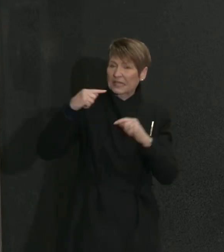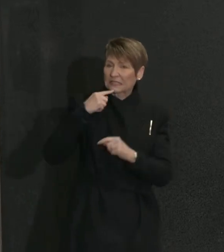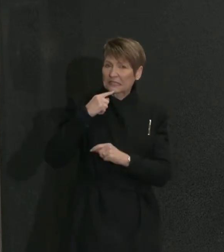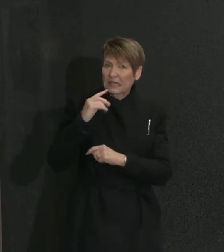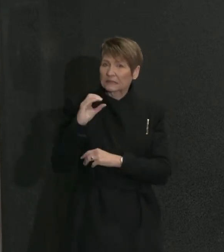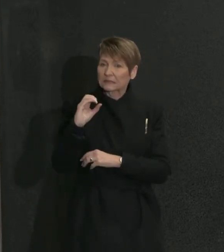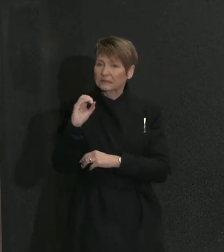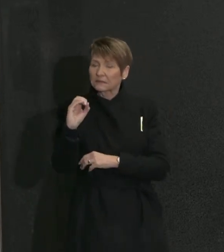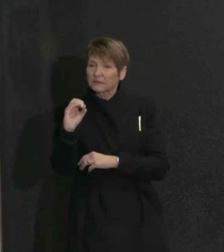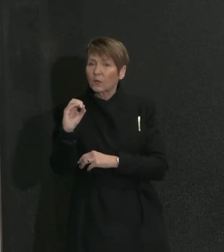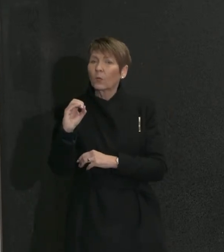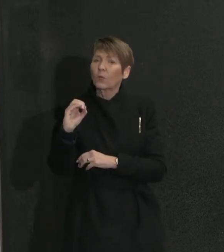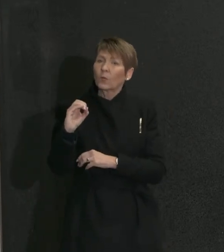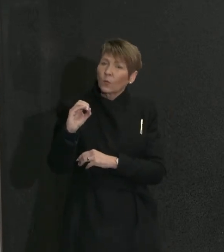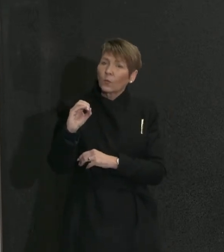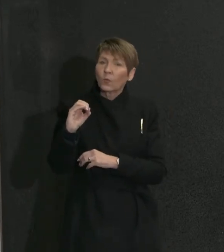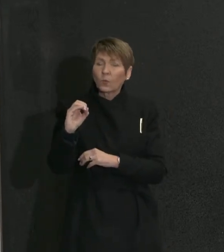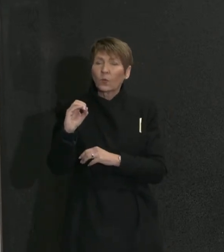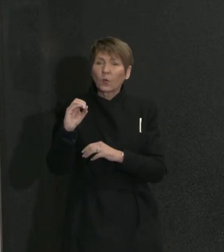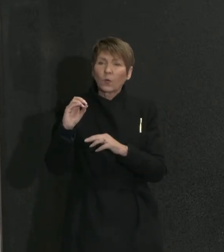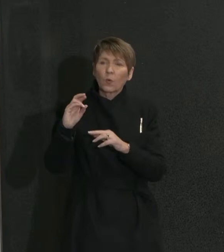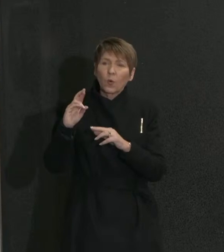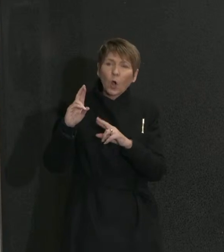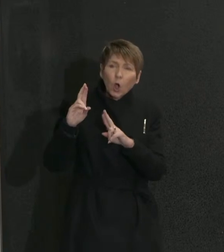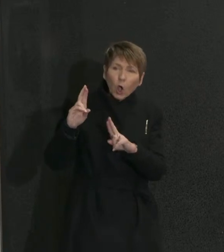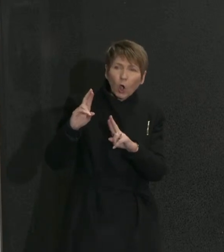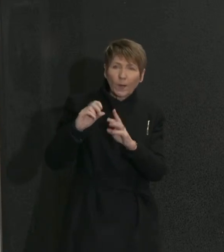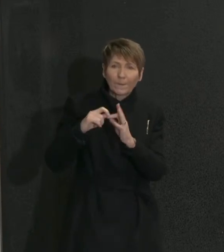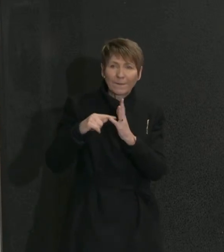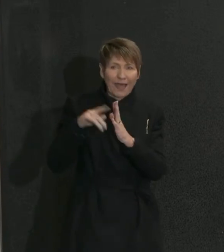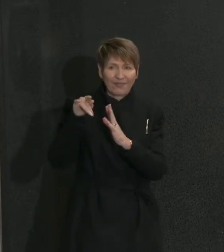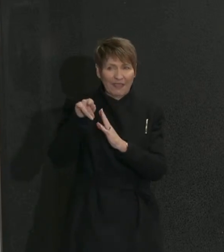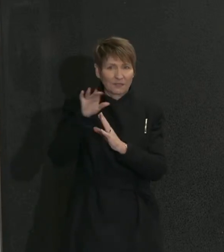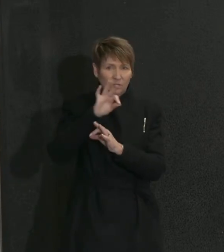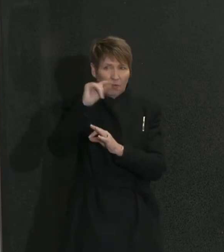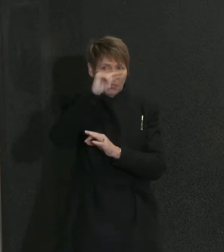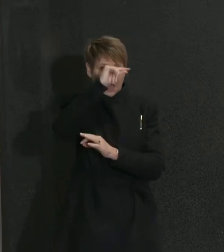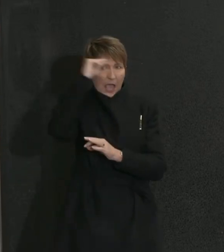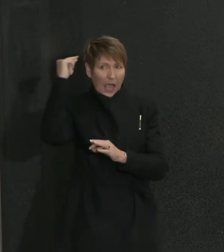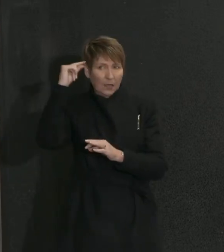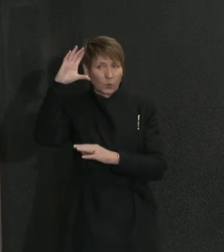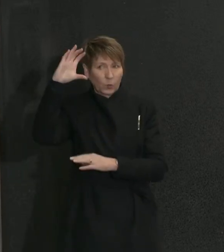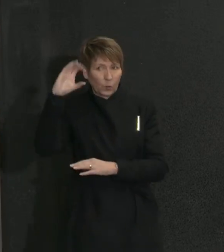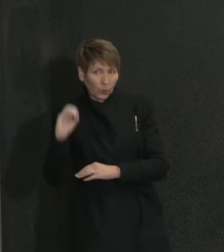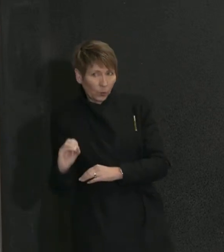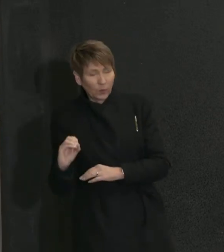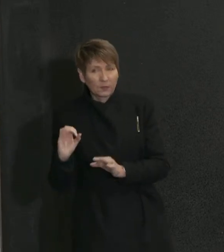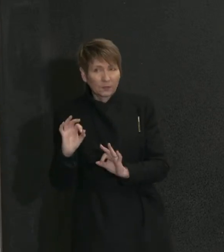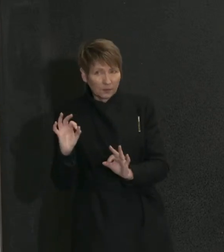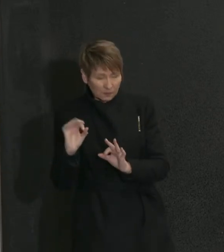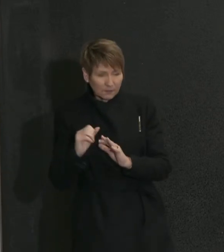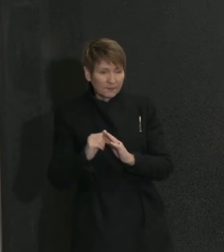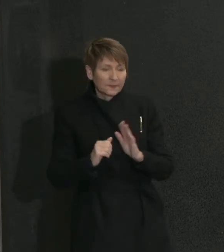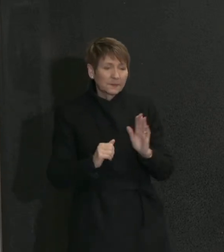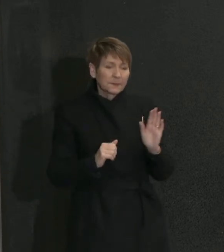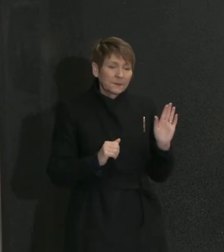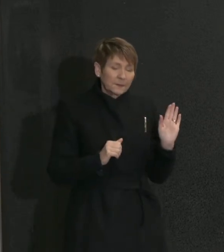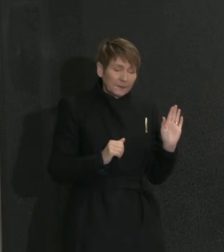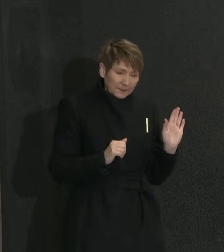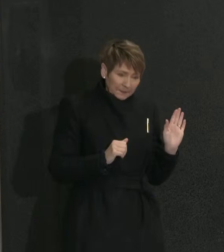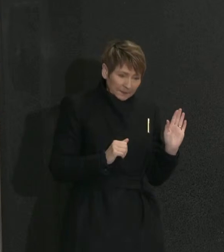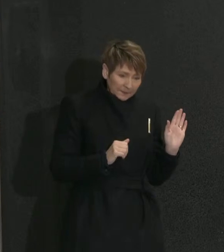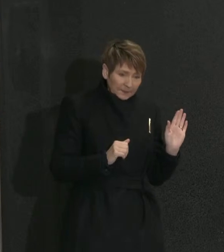greater proportion of essential workers, communication barriers, larger families. Geography where there's a greater proportion of